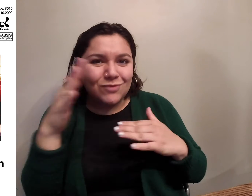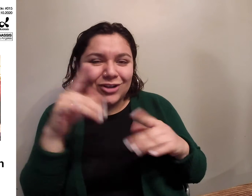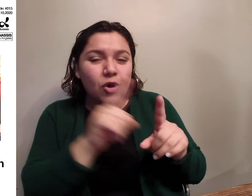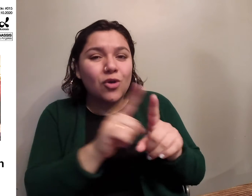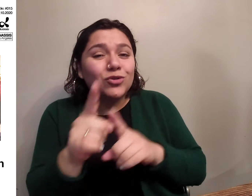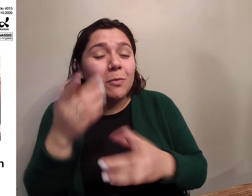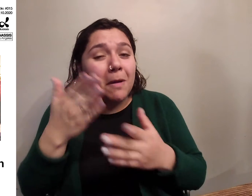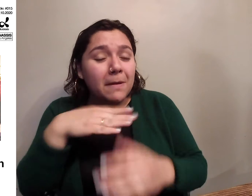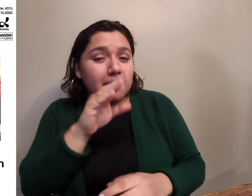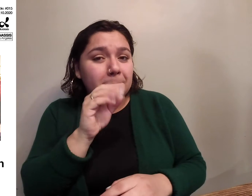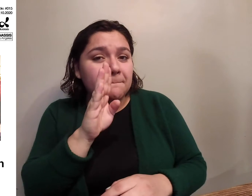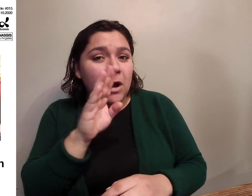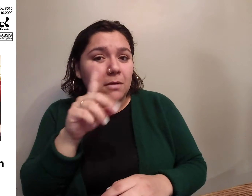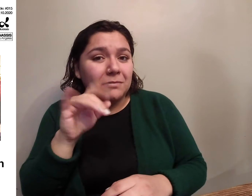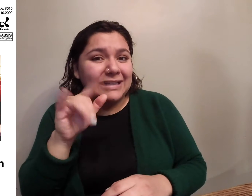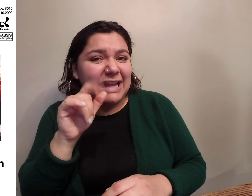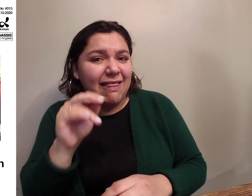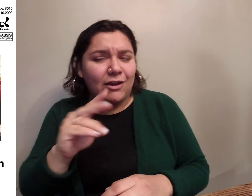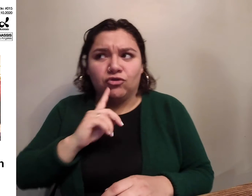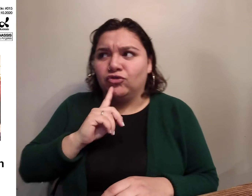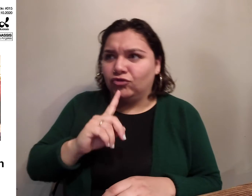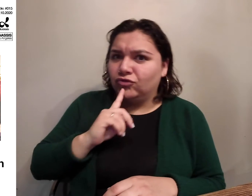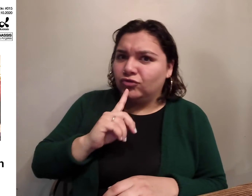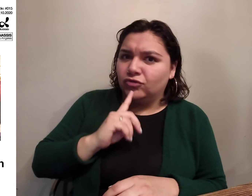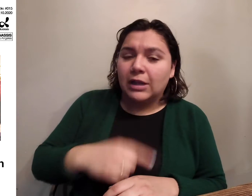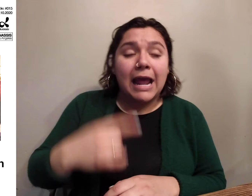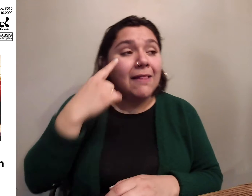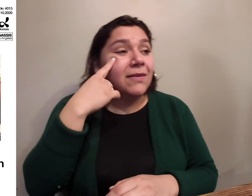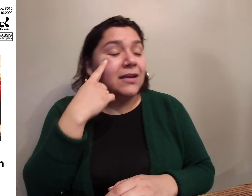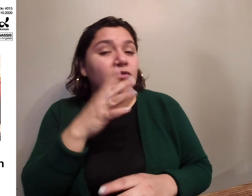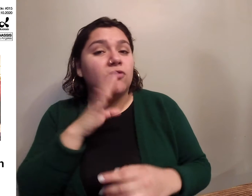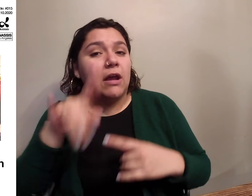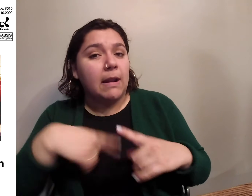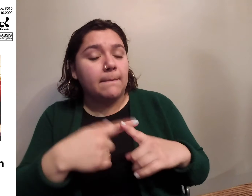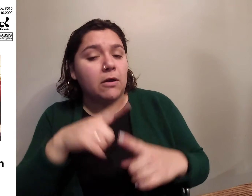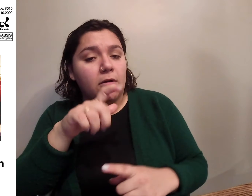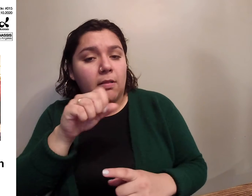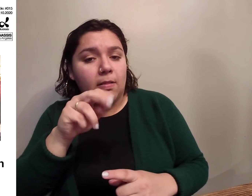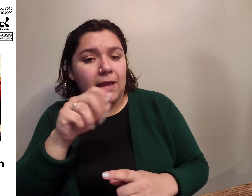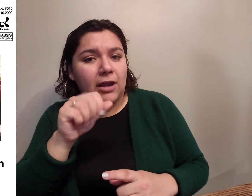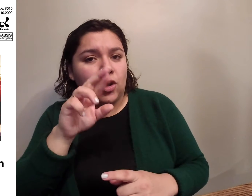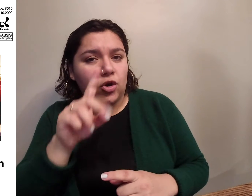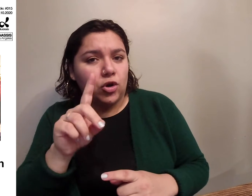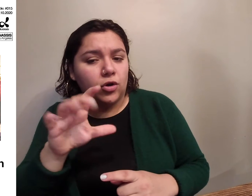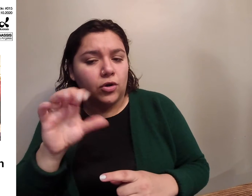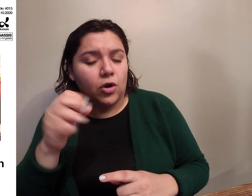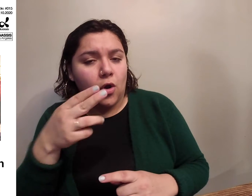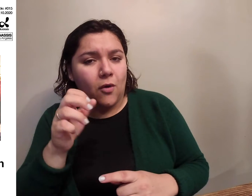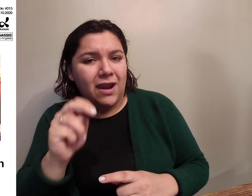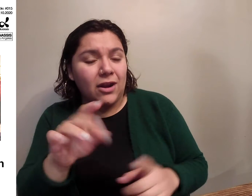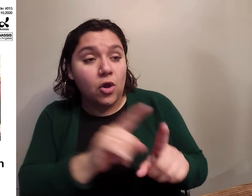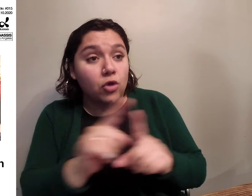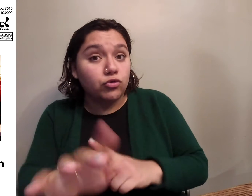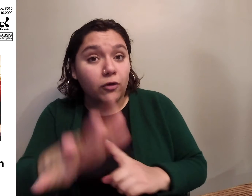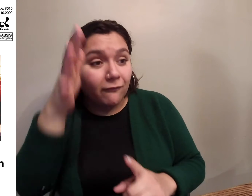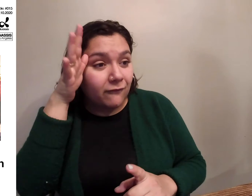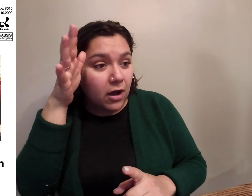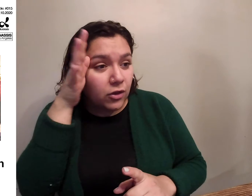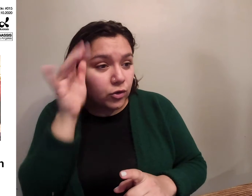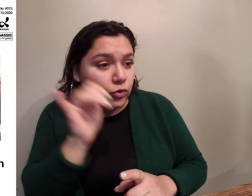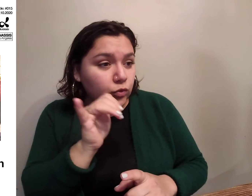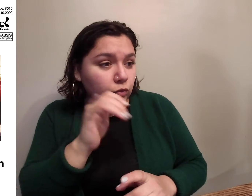Bob Dylan. I think you mentioned Leonard Cohen. Of course, your father in many